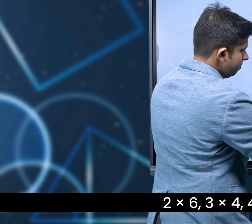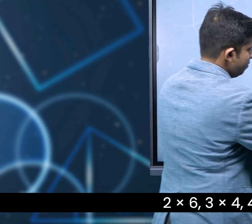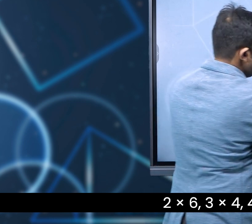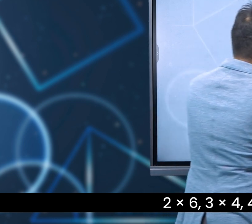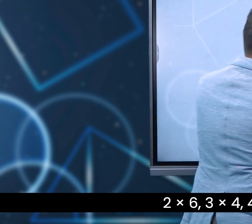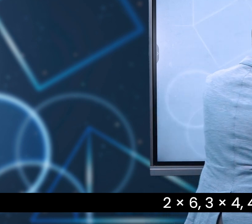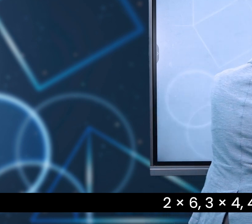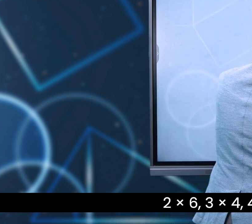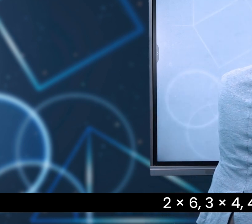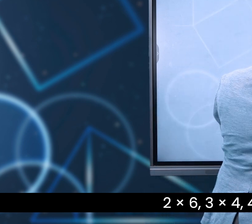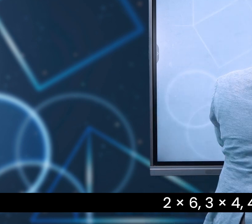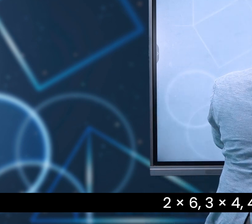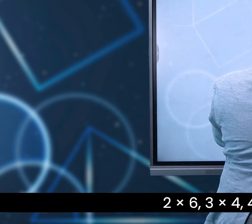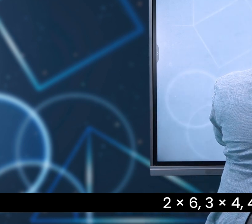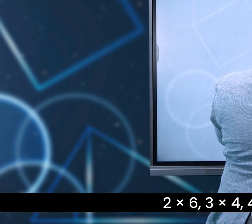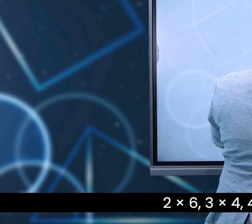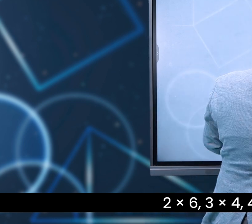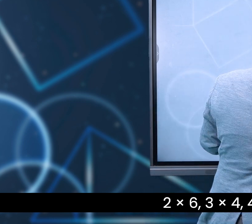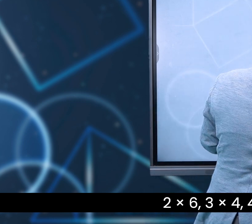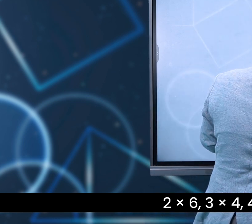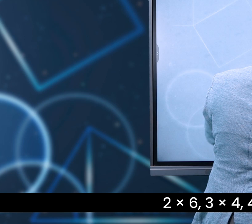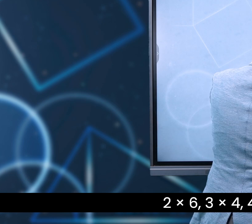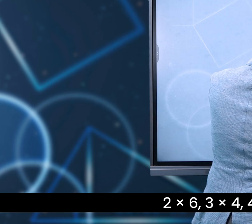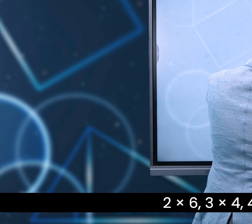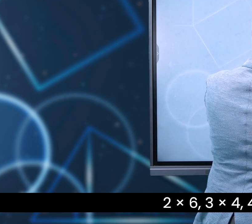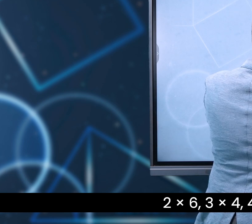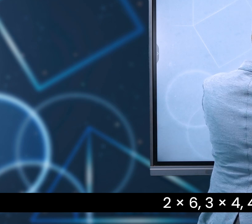4 into 3, 6 into 2 and 12 into 1.